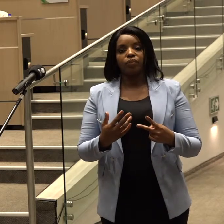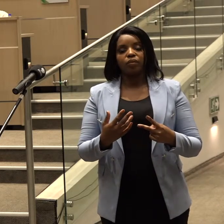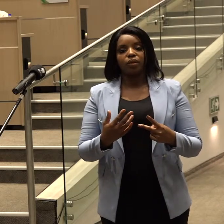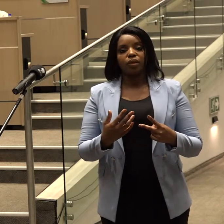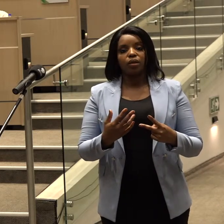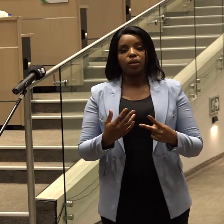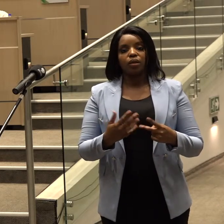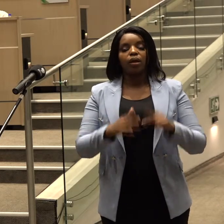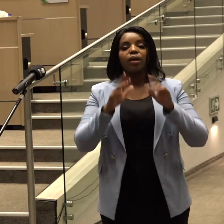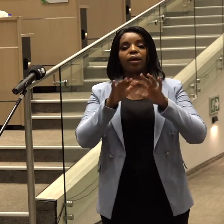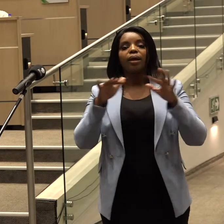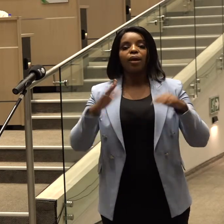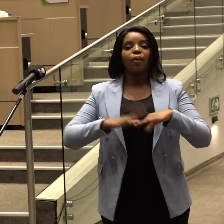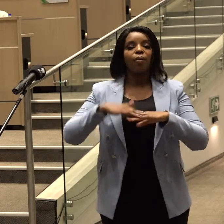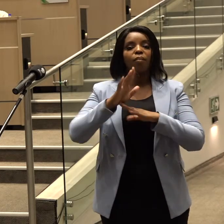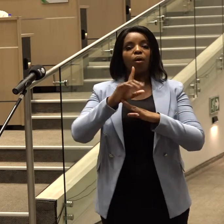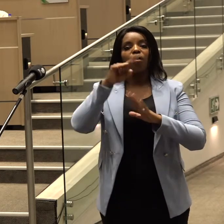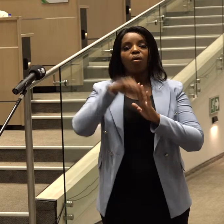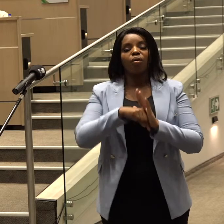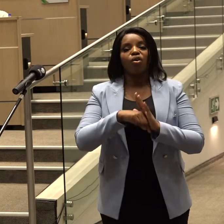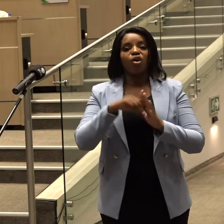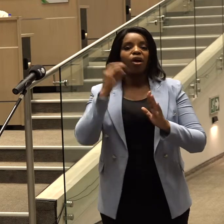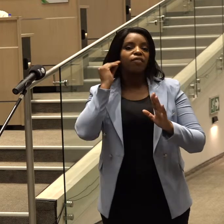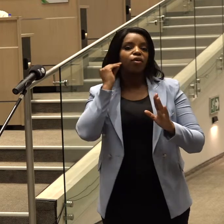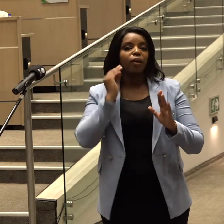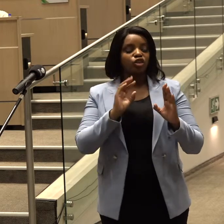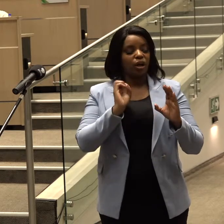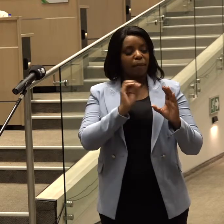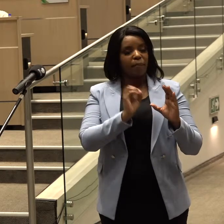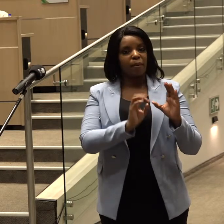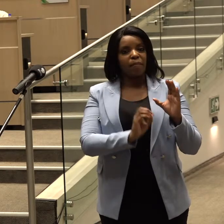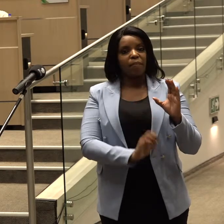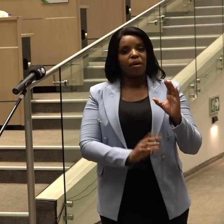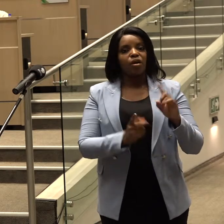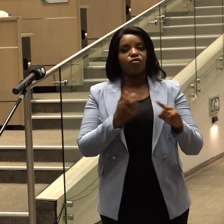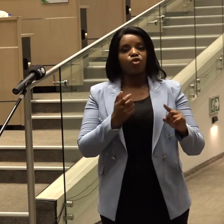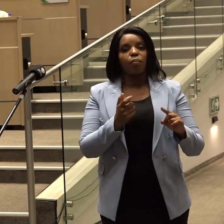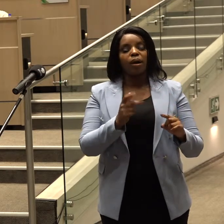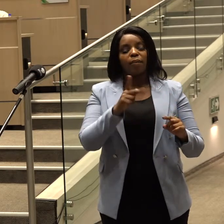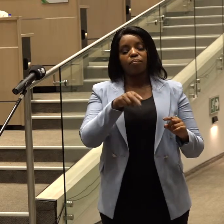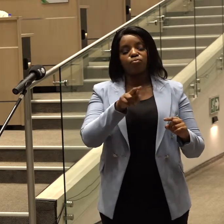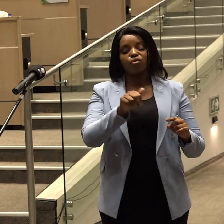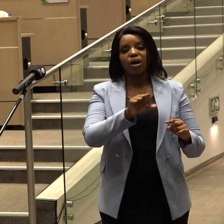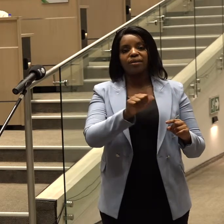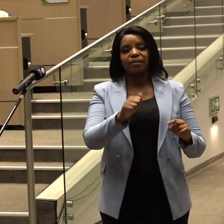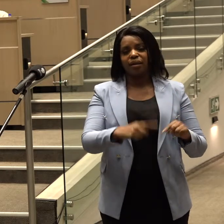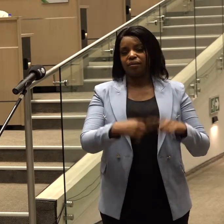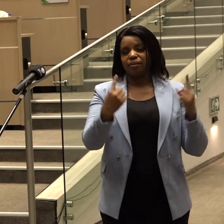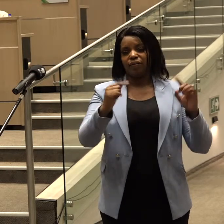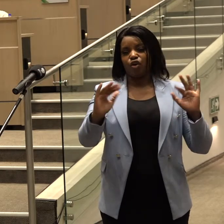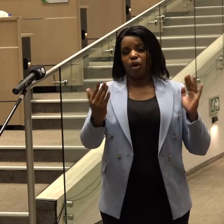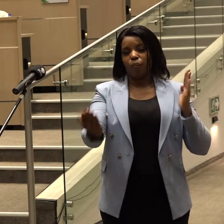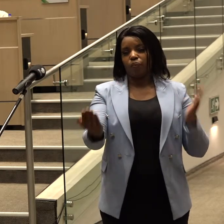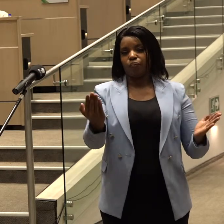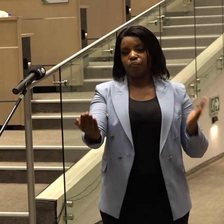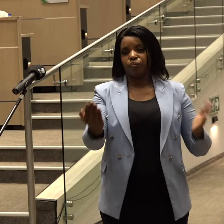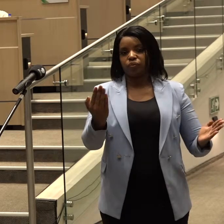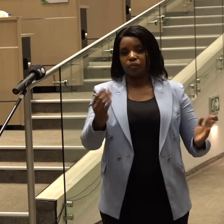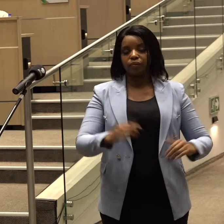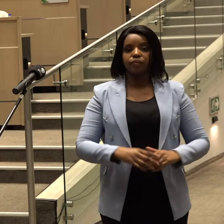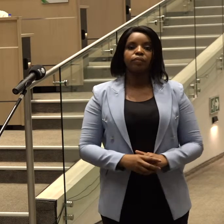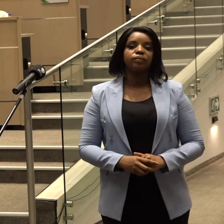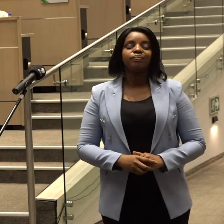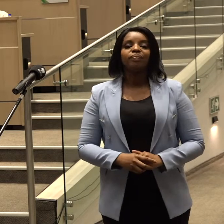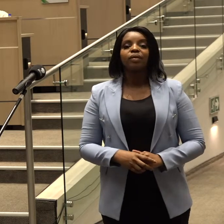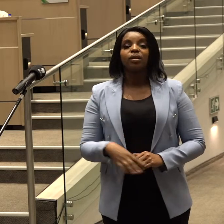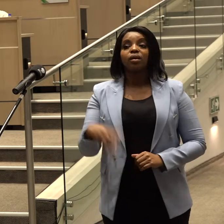um you know rules or whatever that we discussed with praza at the time so president please also allow me to